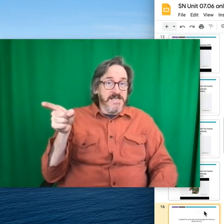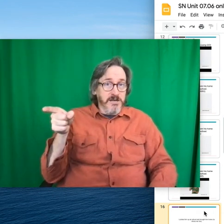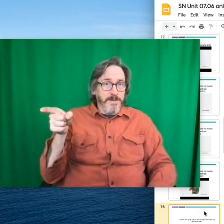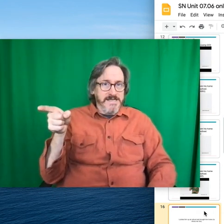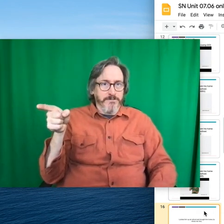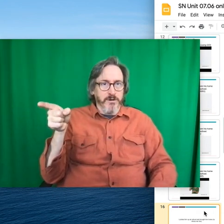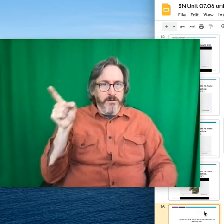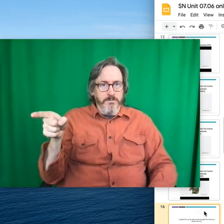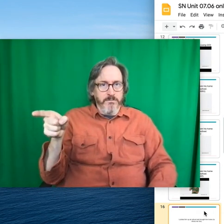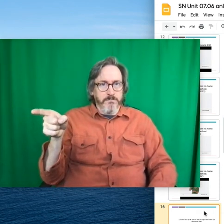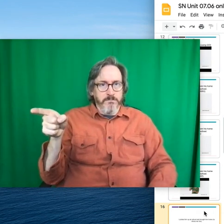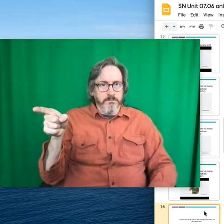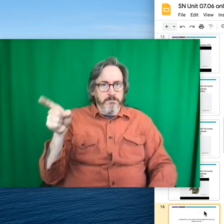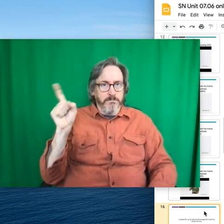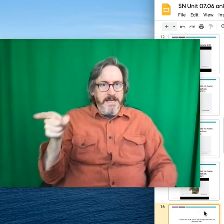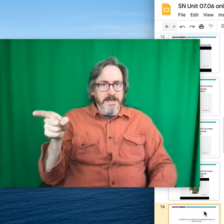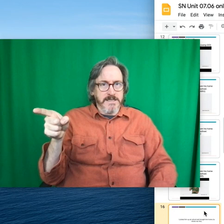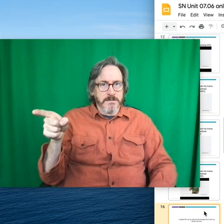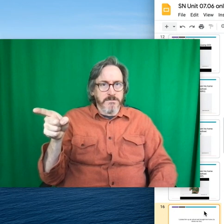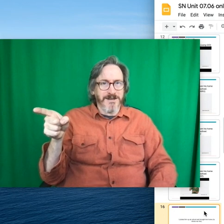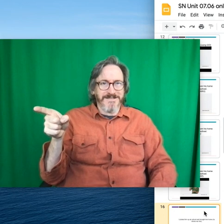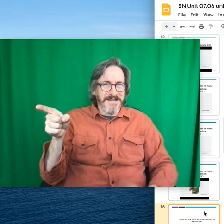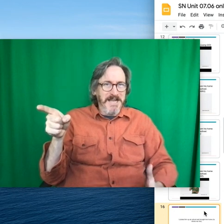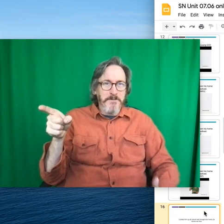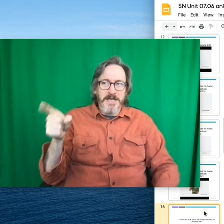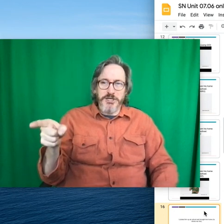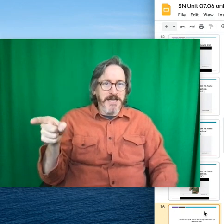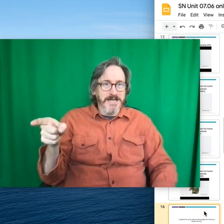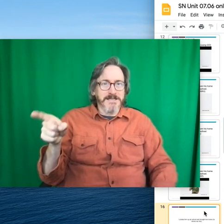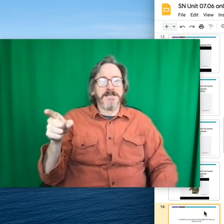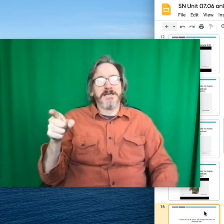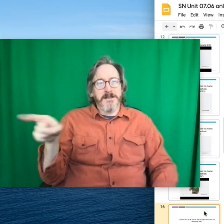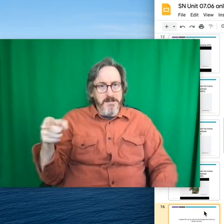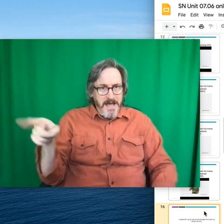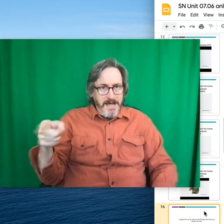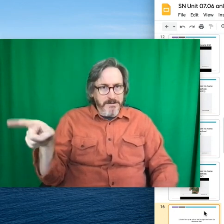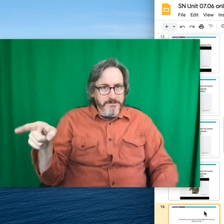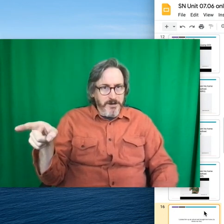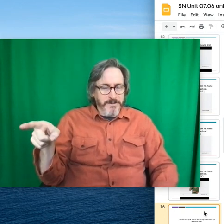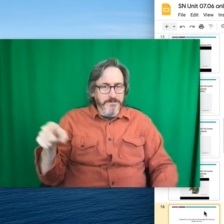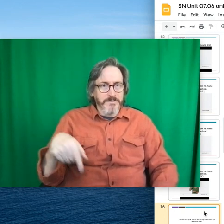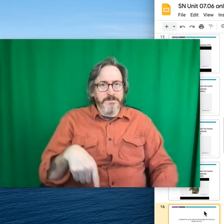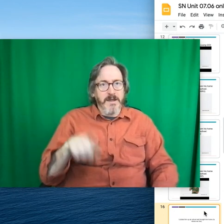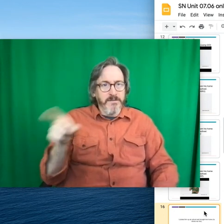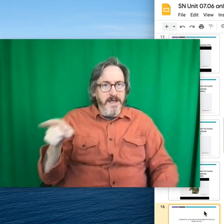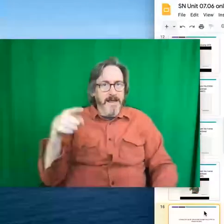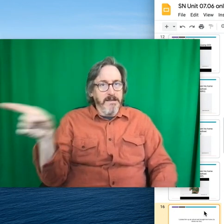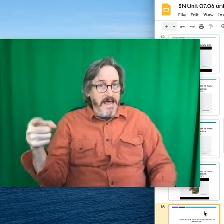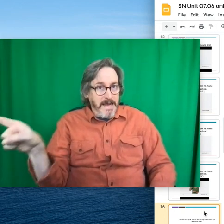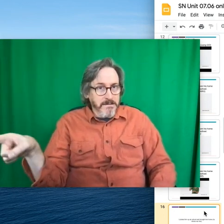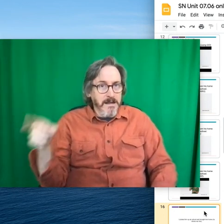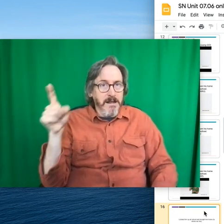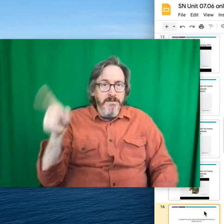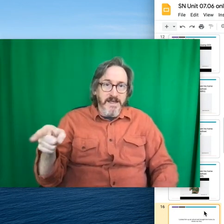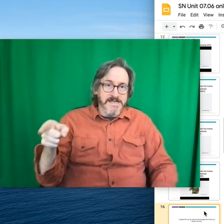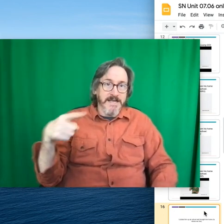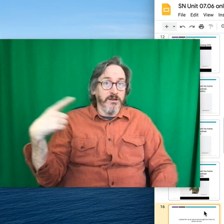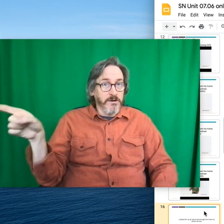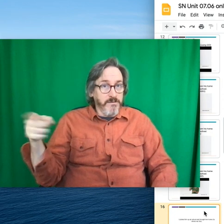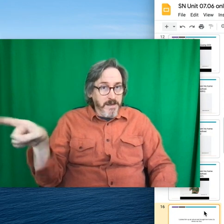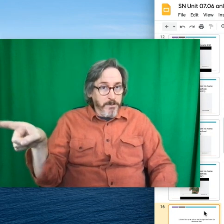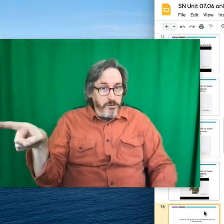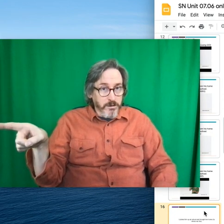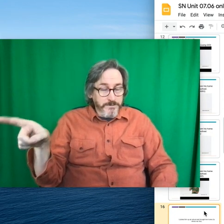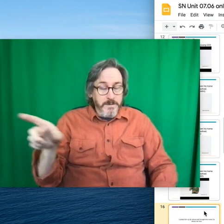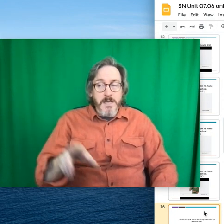But this is our basic pronoun. It, he, she, it, they, right? They